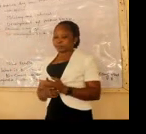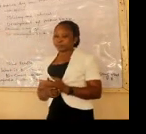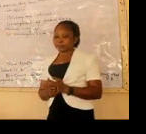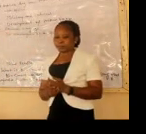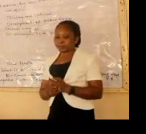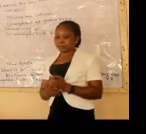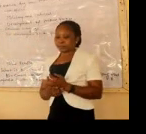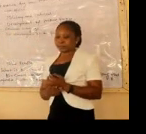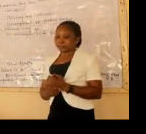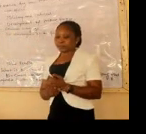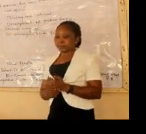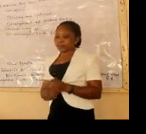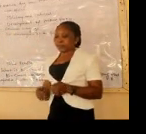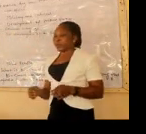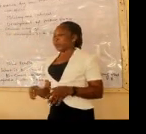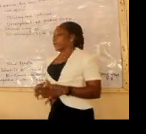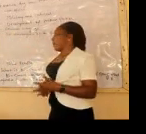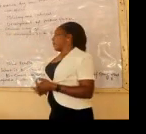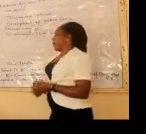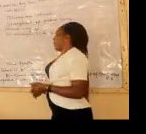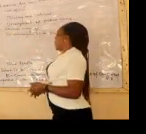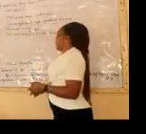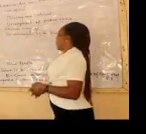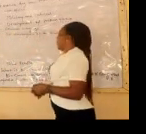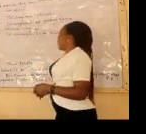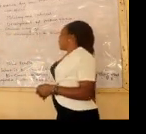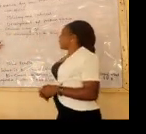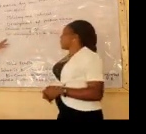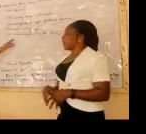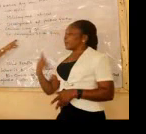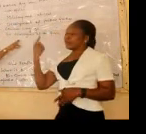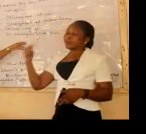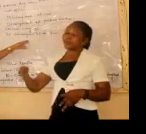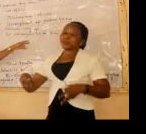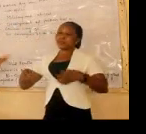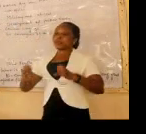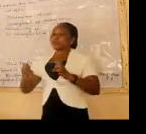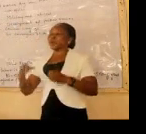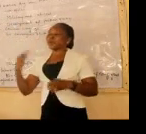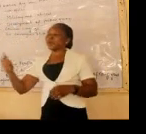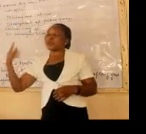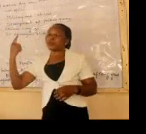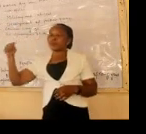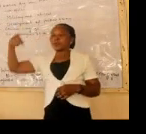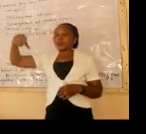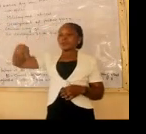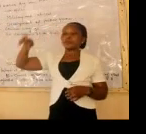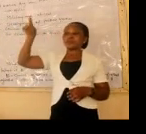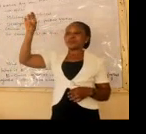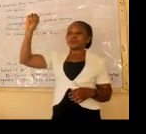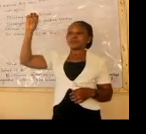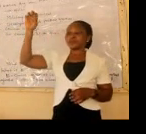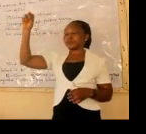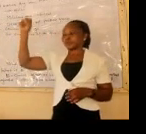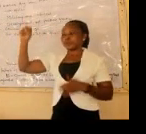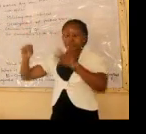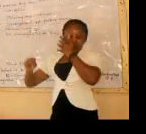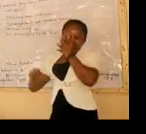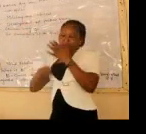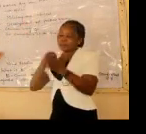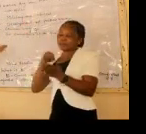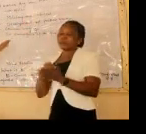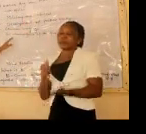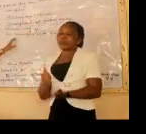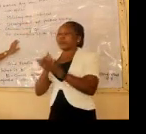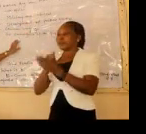colonized by France. Then the emergence of the press. This also helps